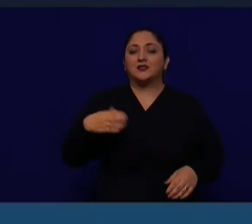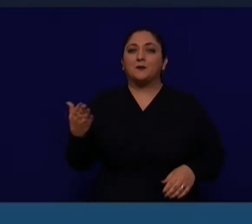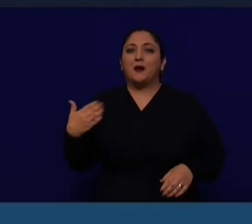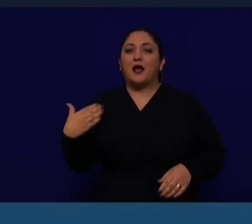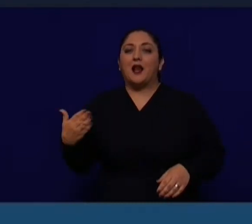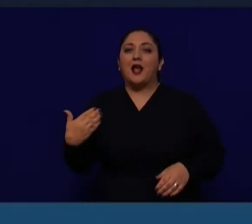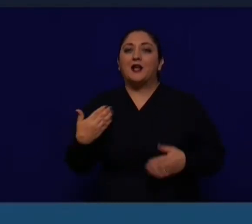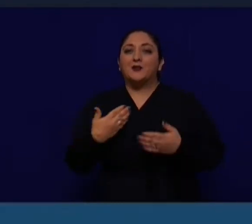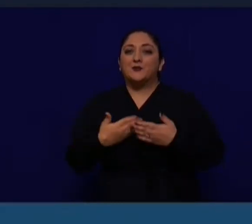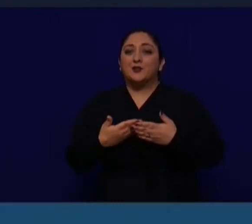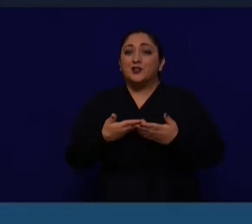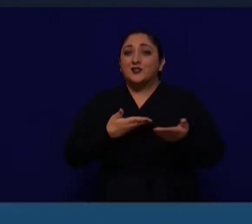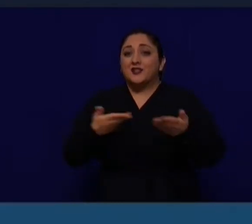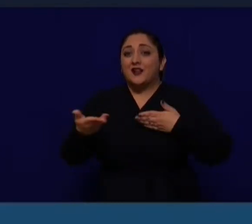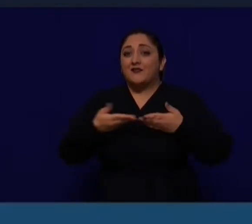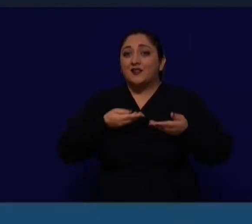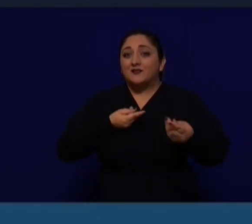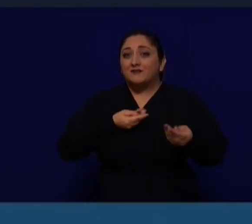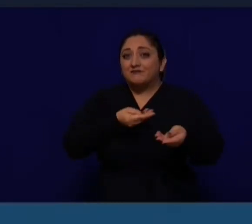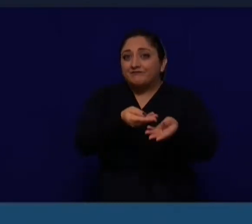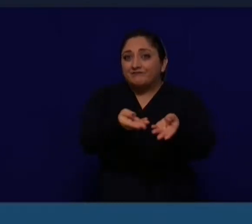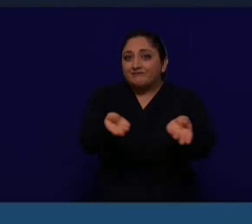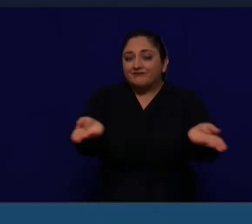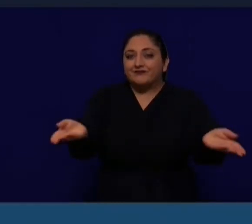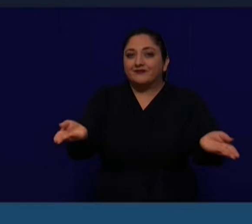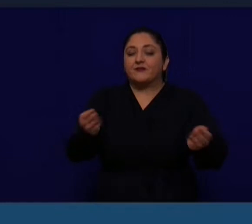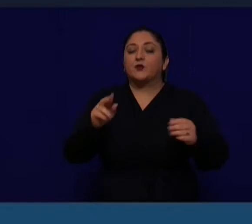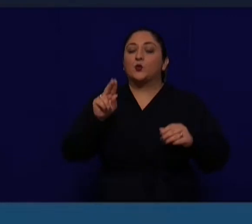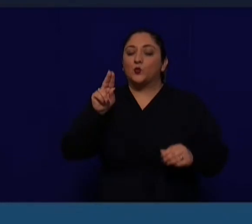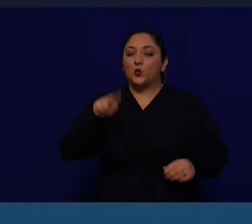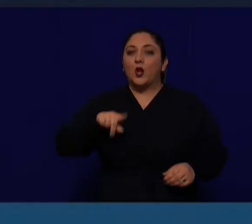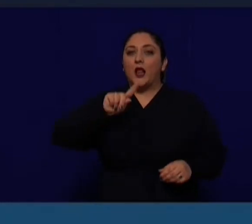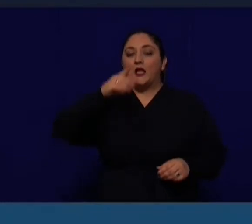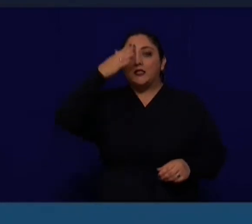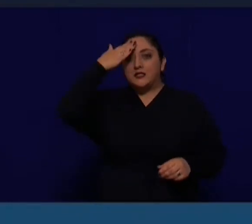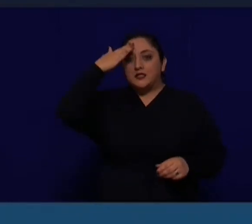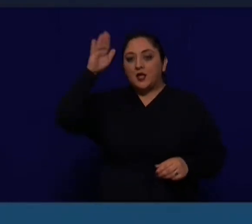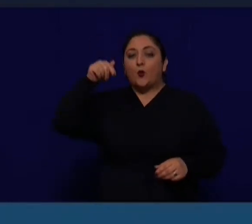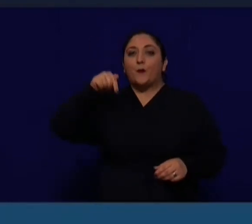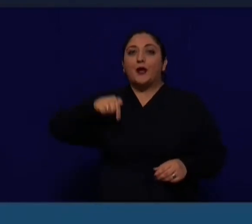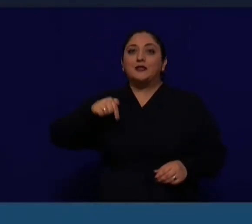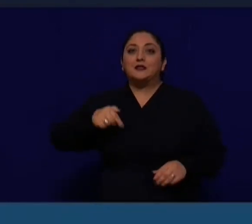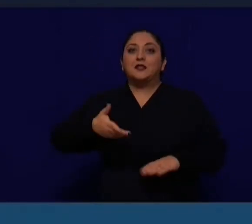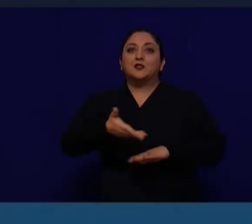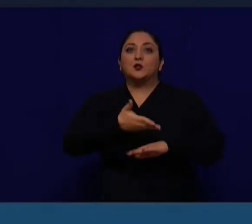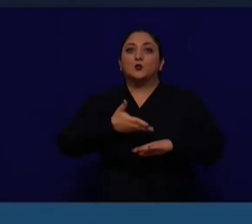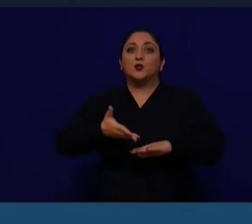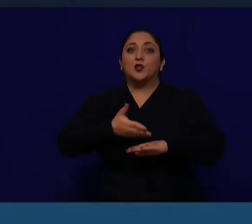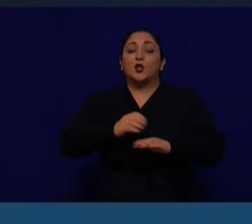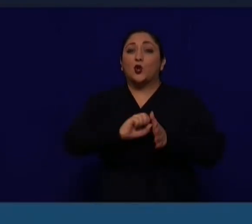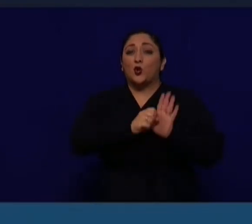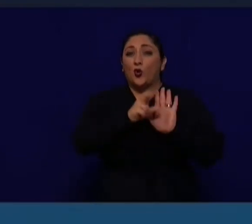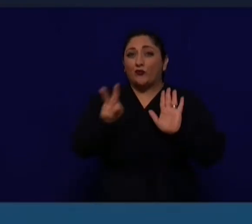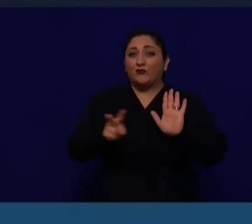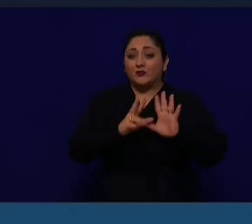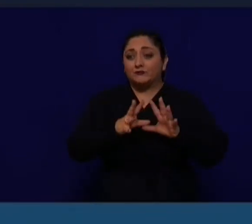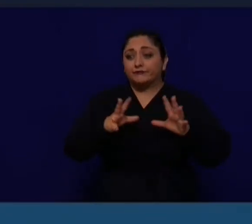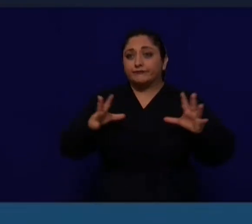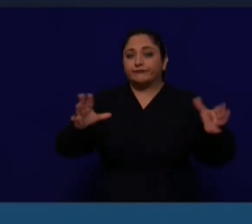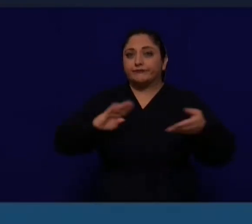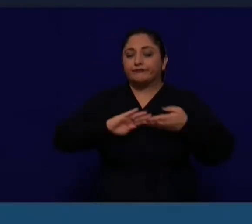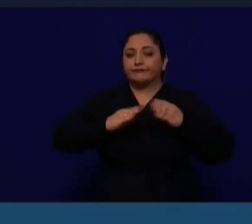irresqu dan is-servizz qrib, imma wkoll bis-sitwazzjoni li għandna bħalissa tal-COVID qiegħed jinfirex